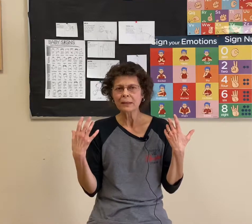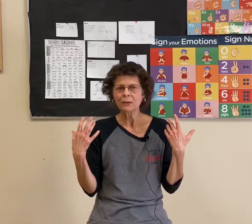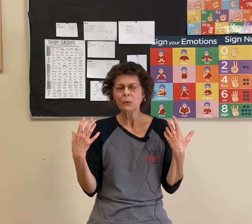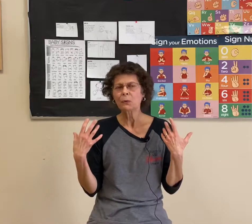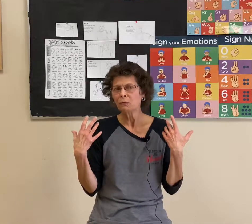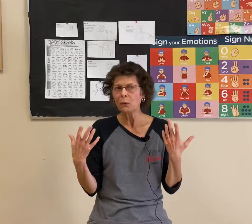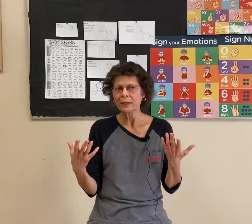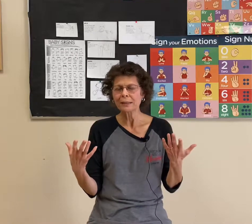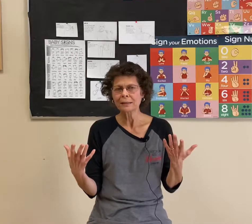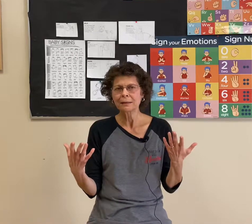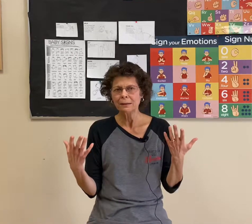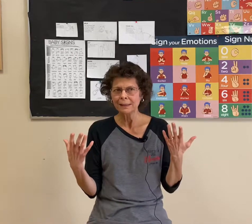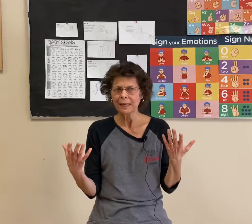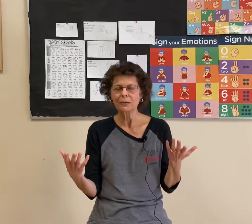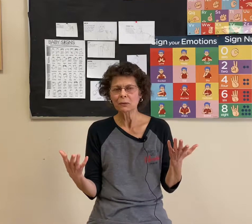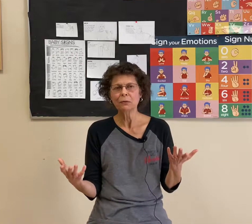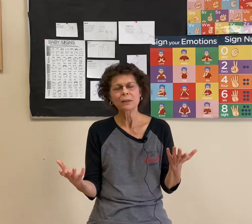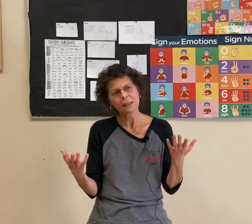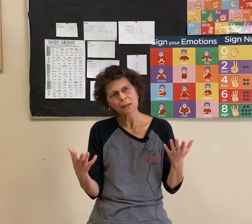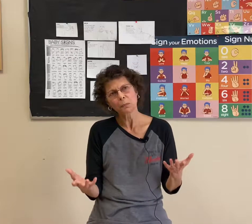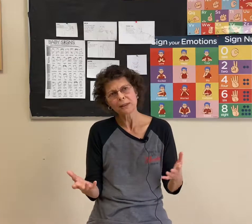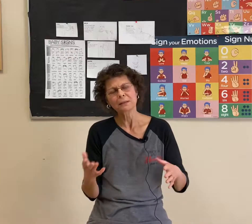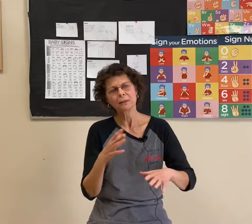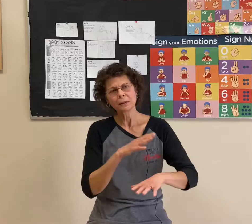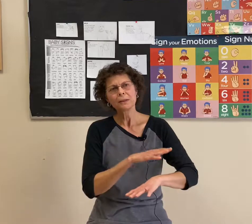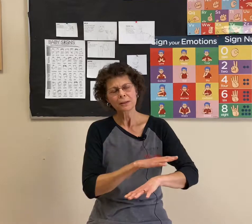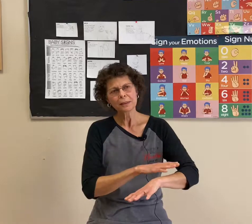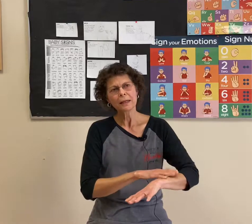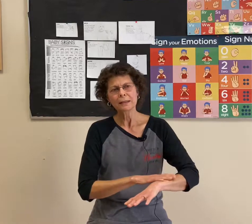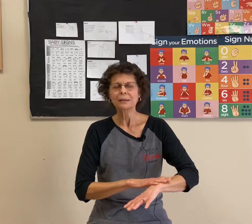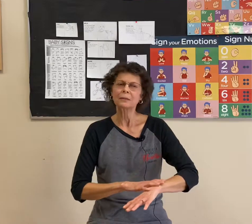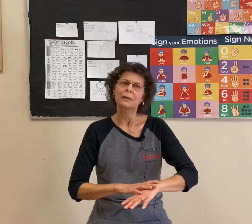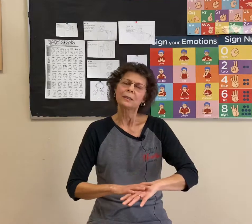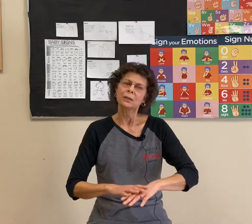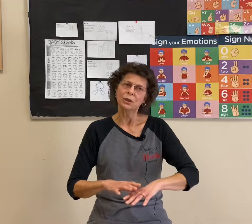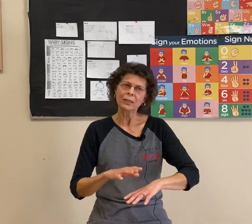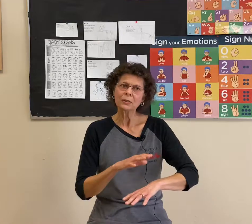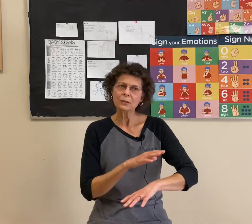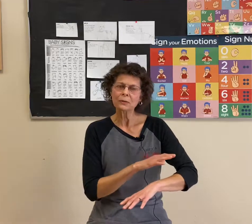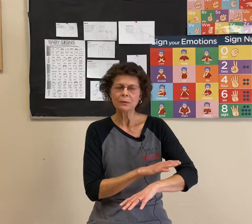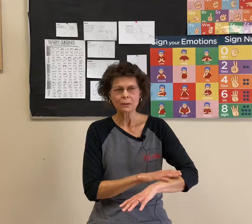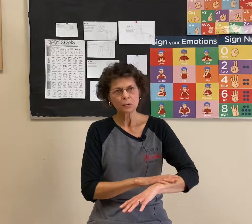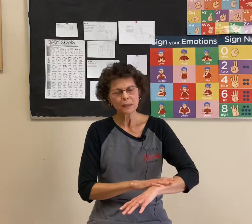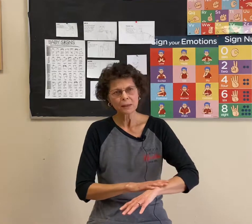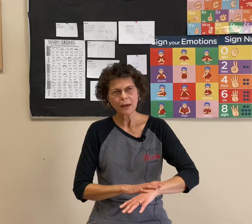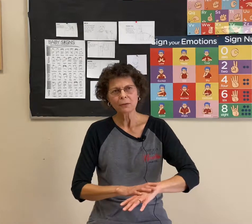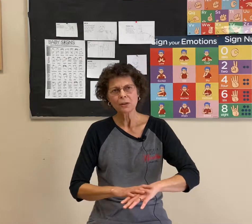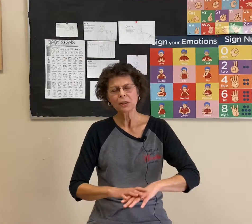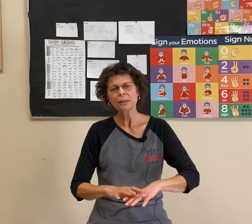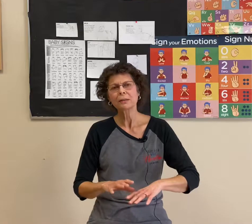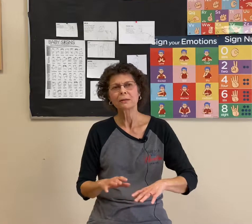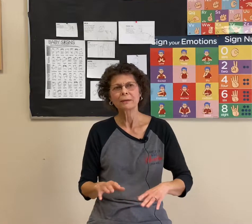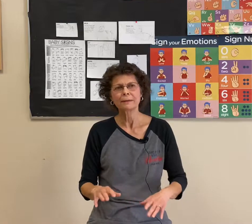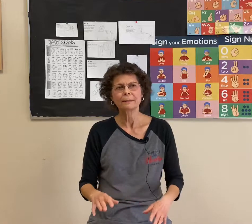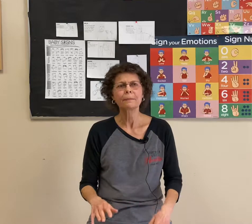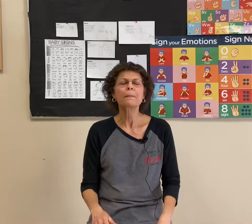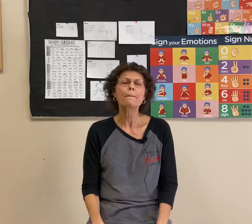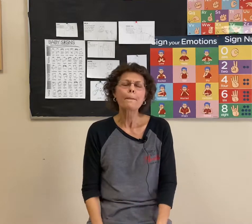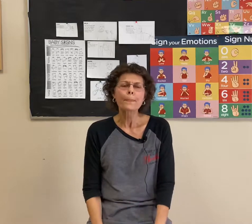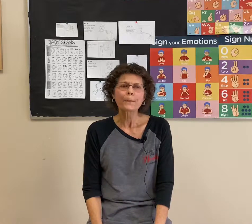your voice, the sound of your voice, expressive to the sign. So gentle, let's be soft and gentle. And